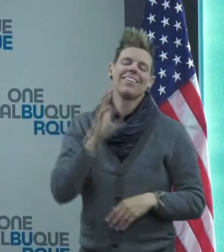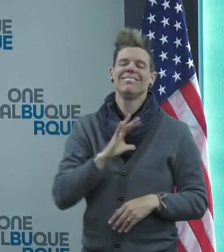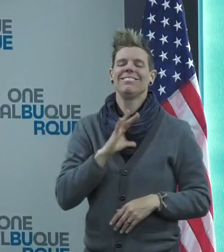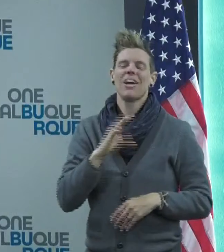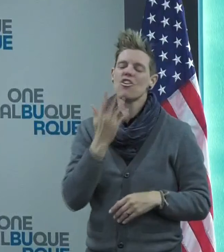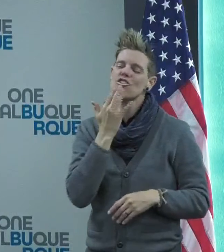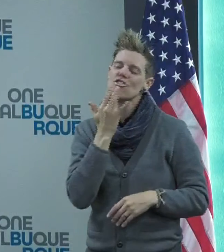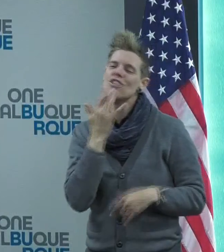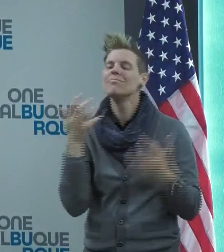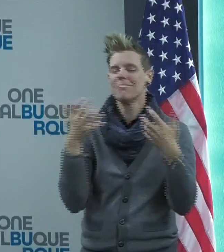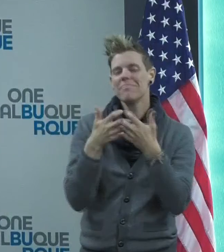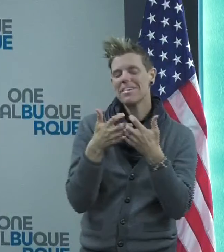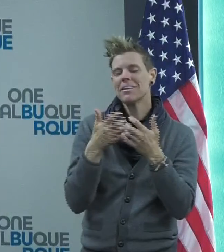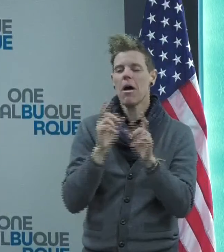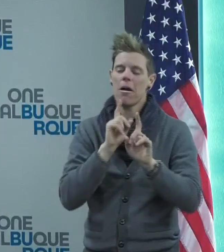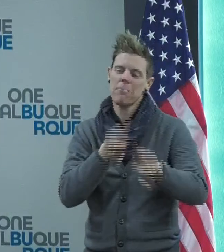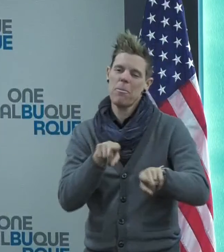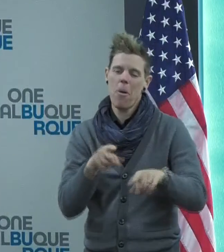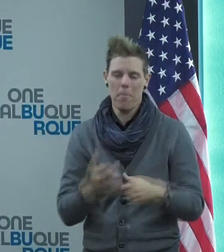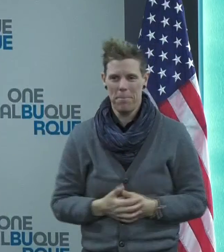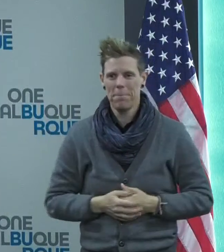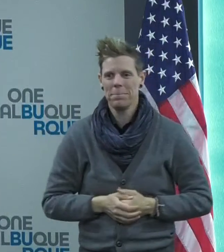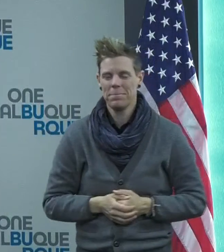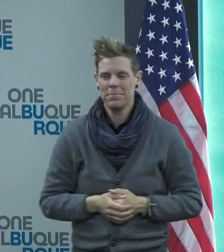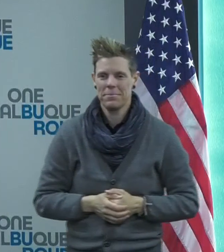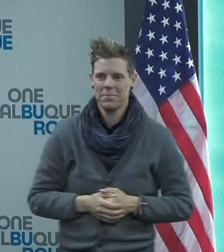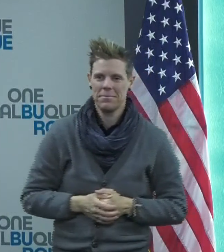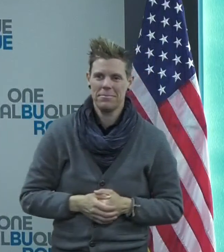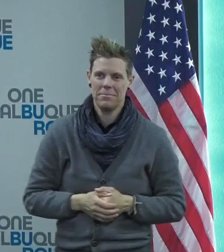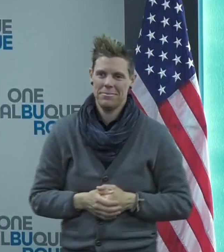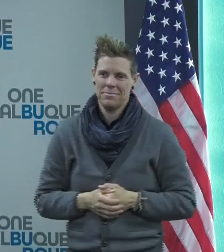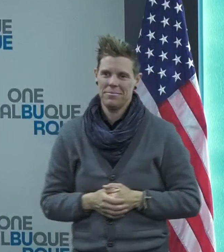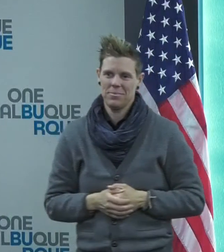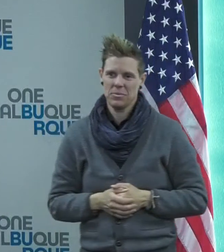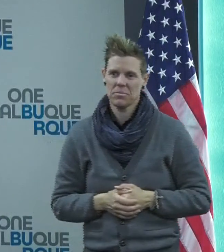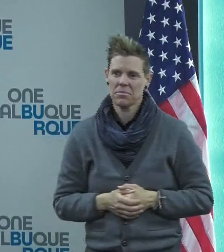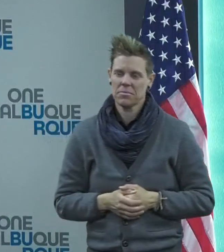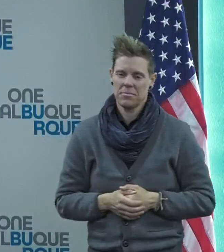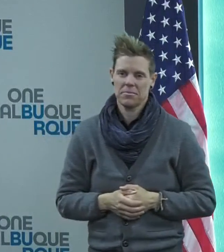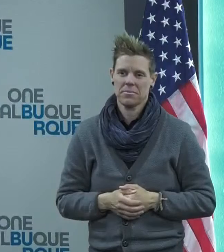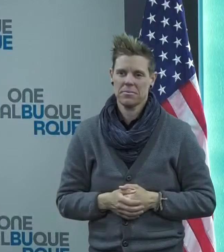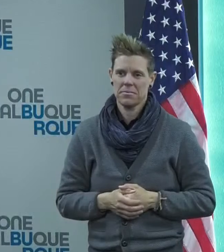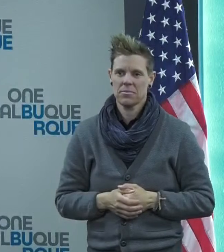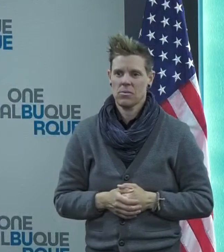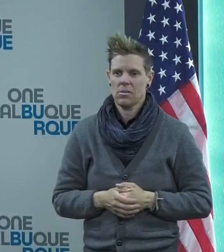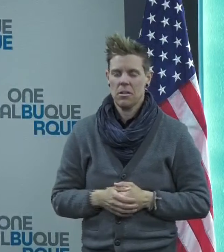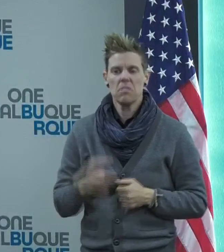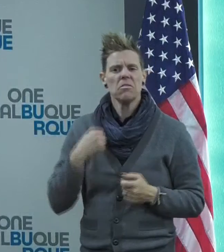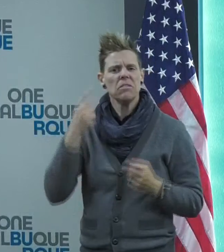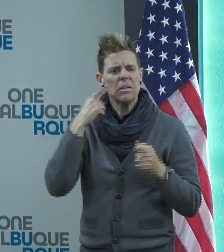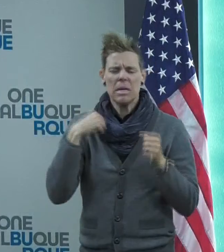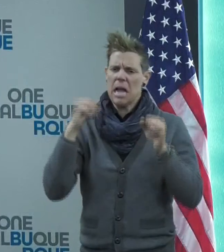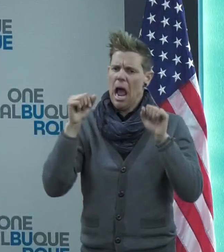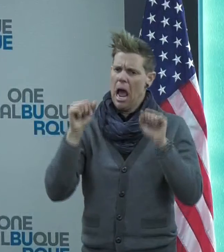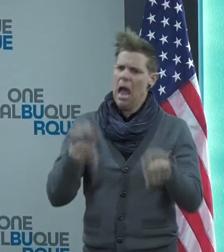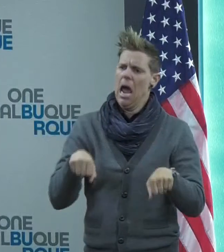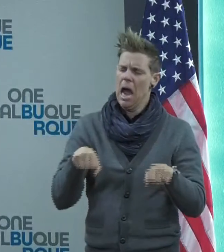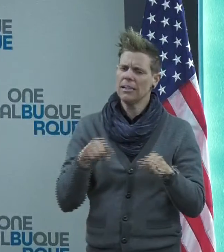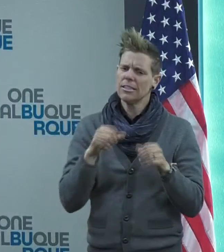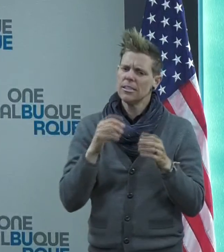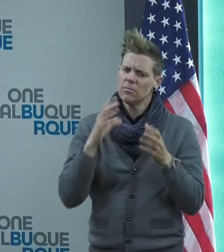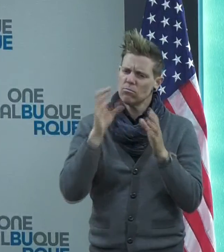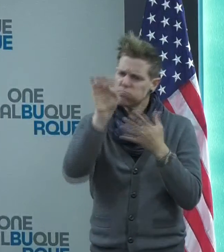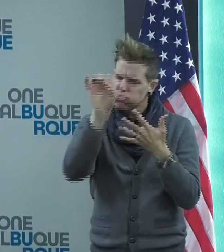Now, we do also want to mention that I think we're going to be able to share the specific rules and regs for the color